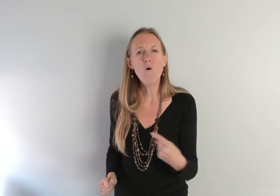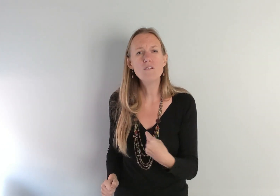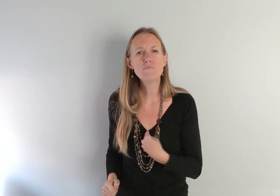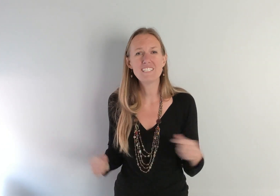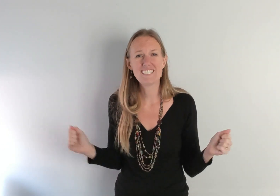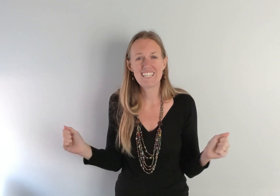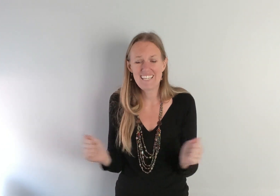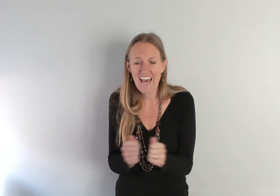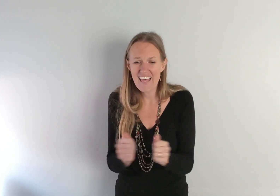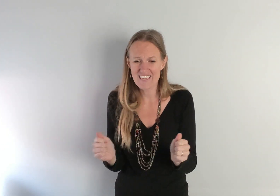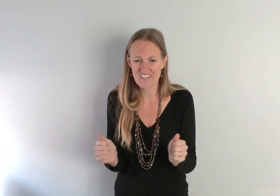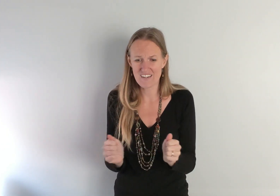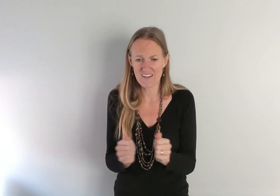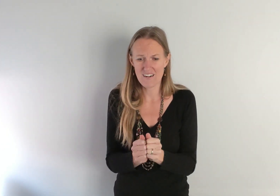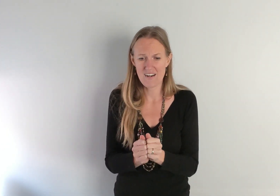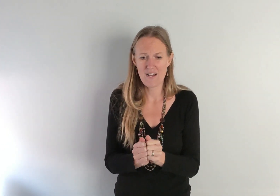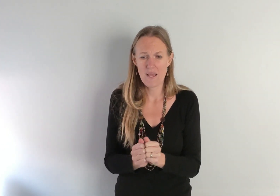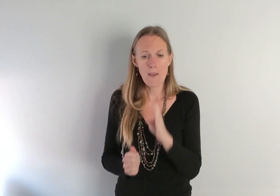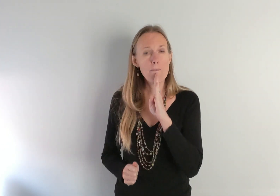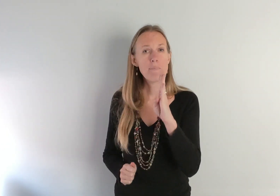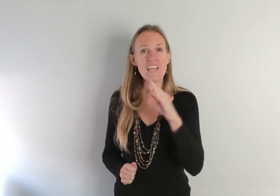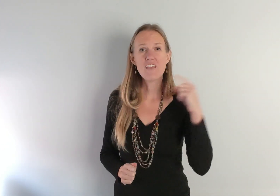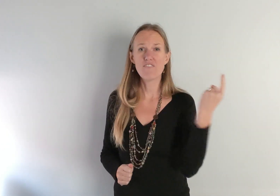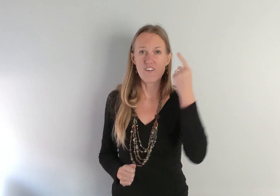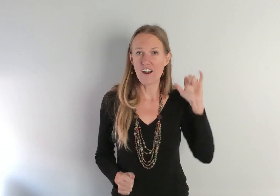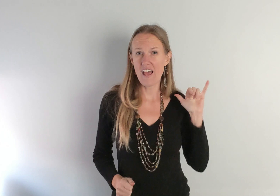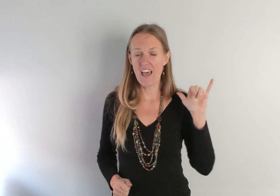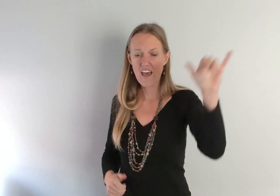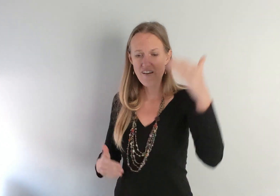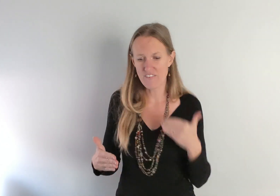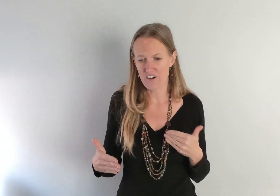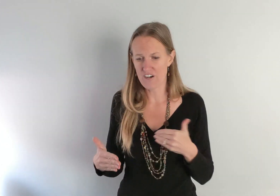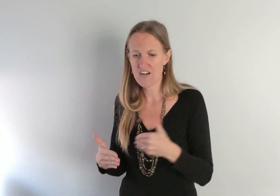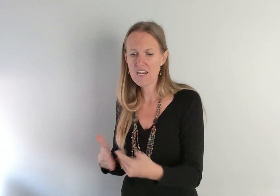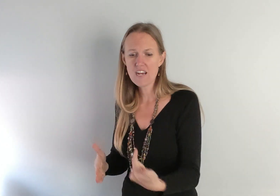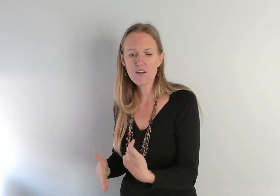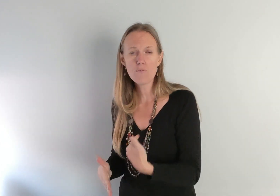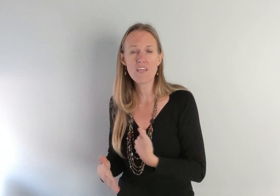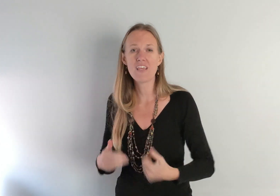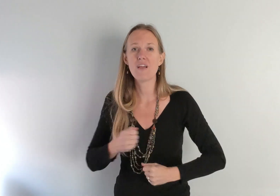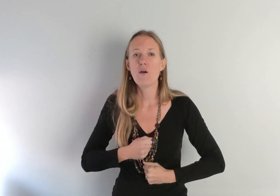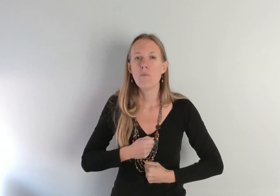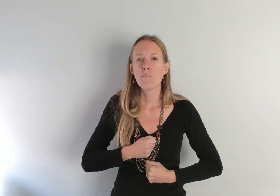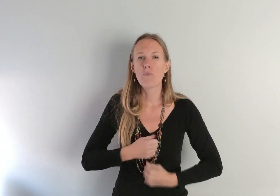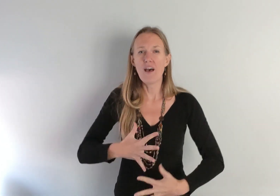hold me together, be forever near me,